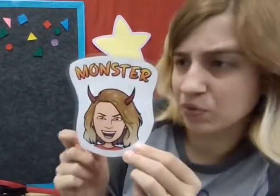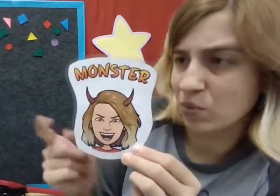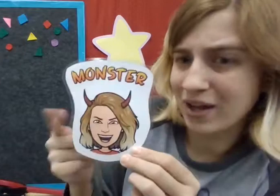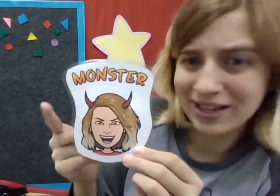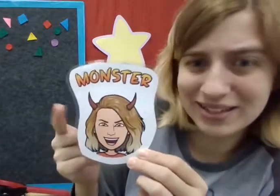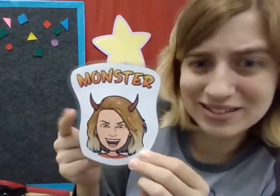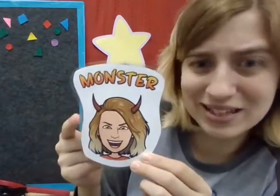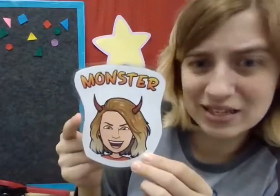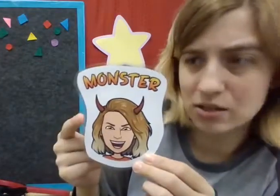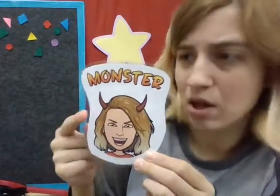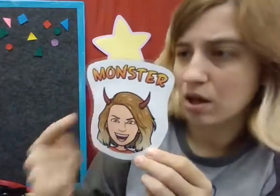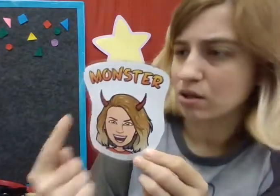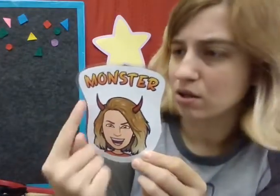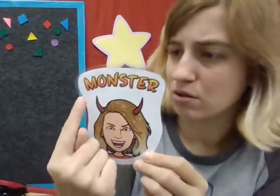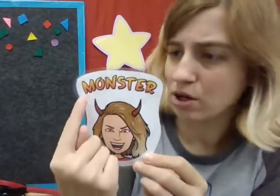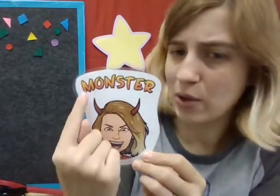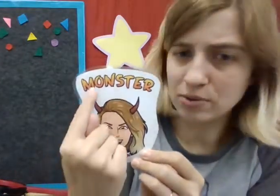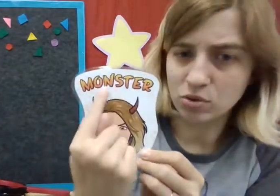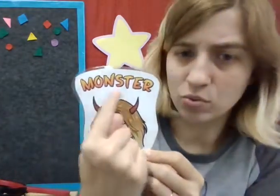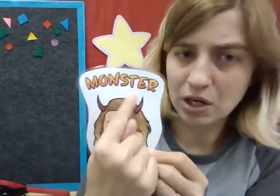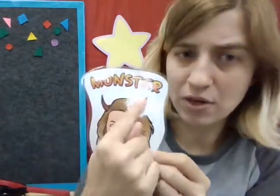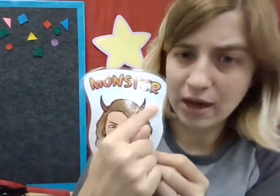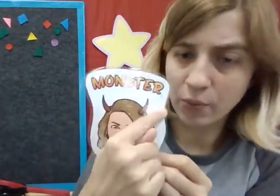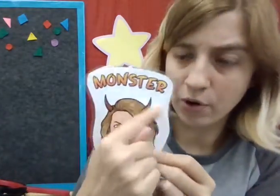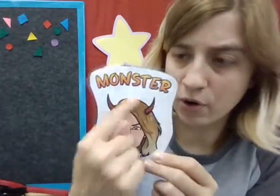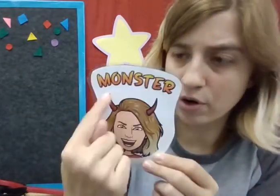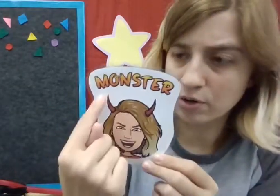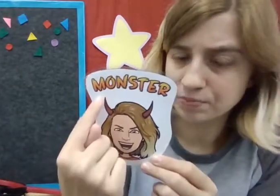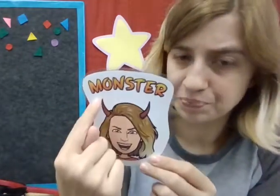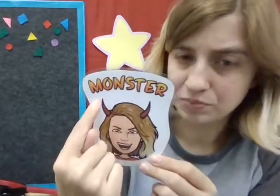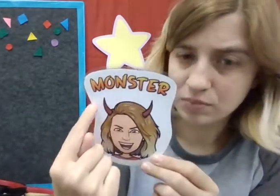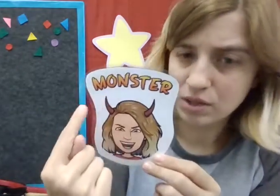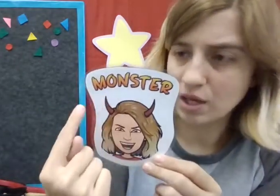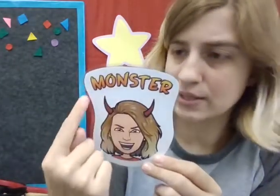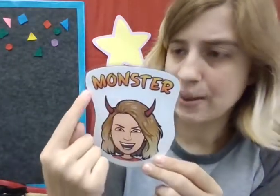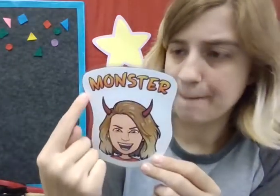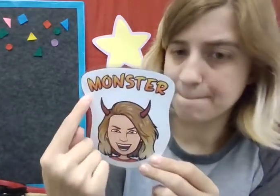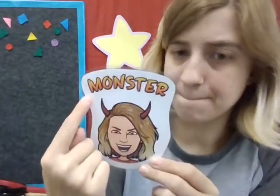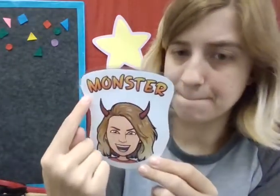What is this? Are you able to read that word? It's